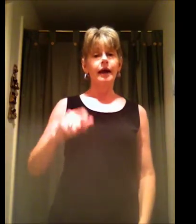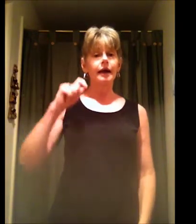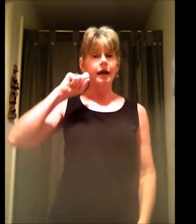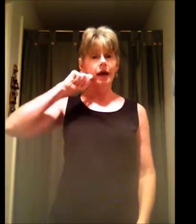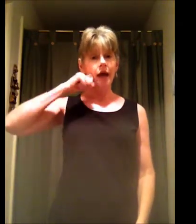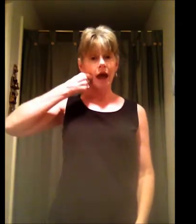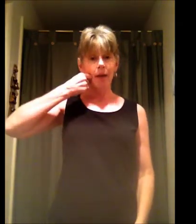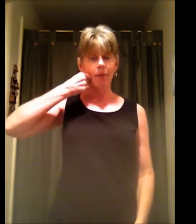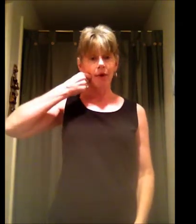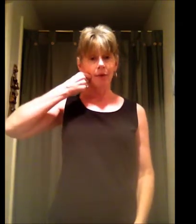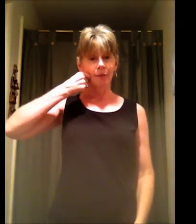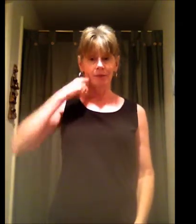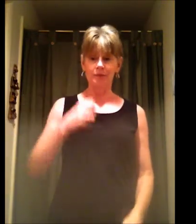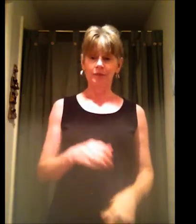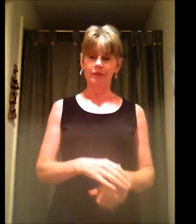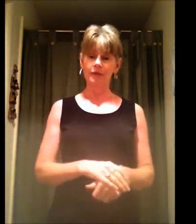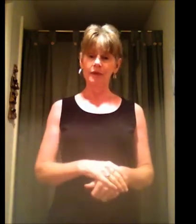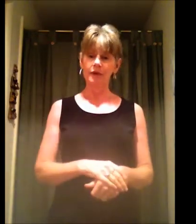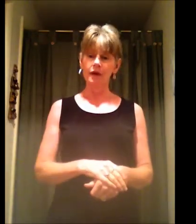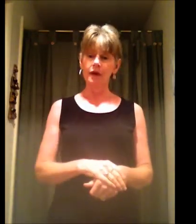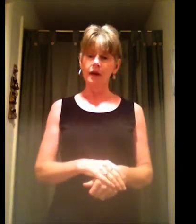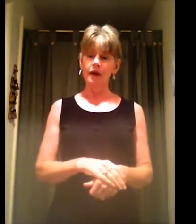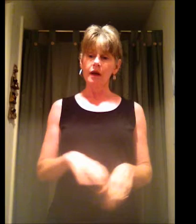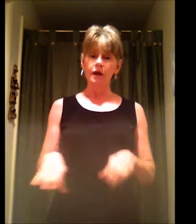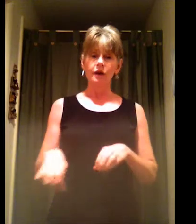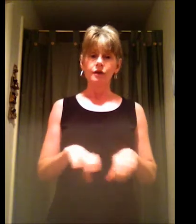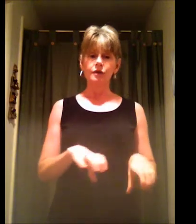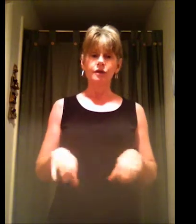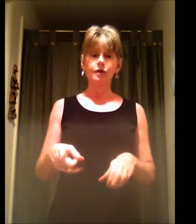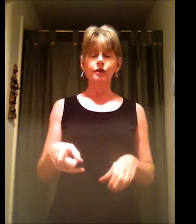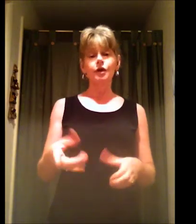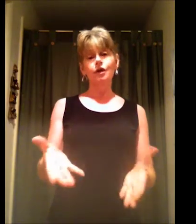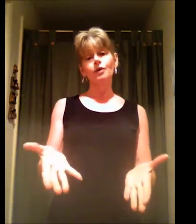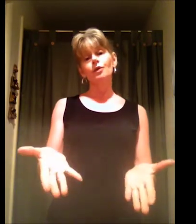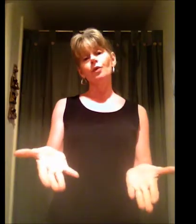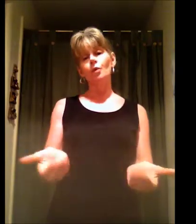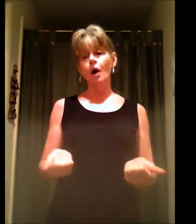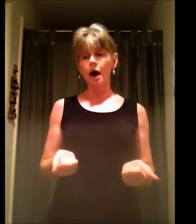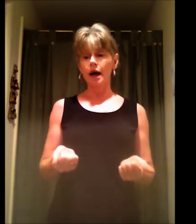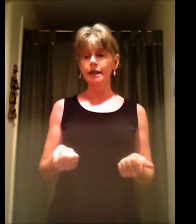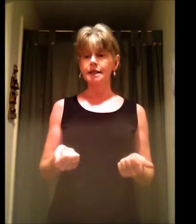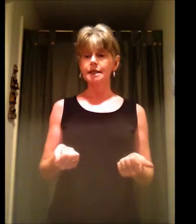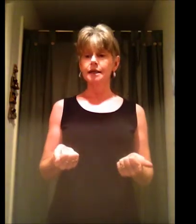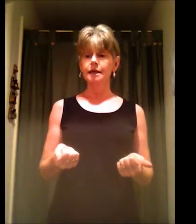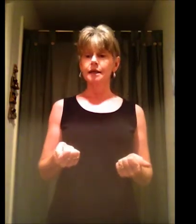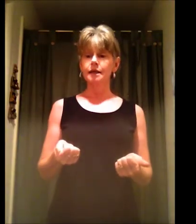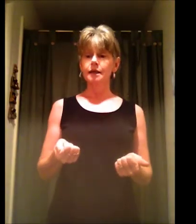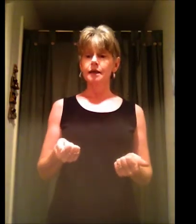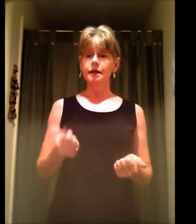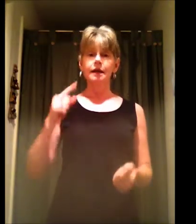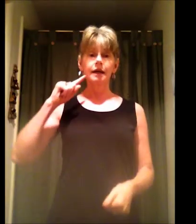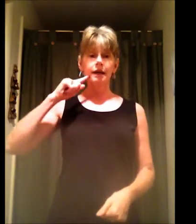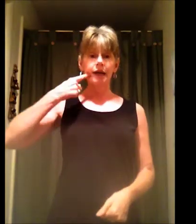an apple? Do you want